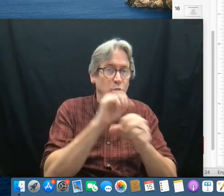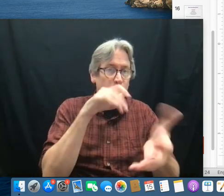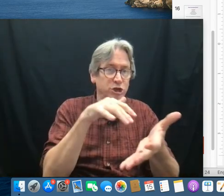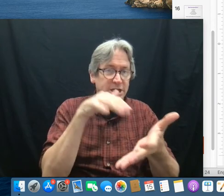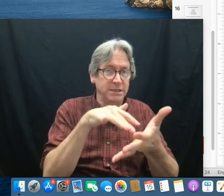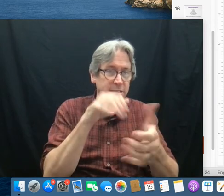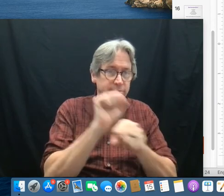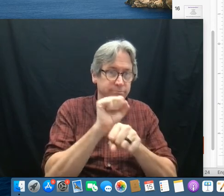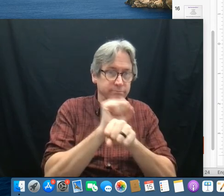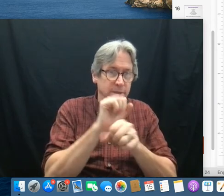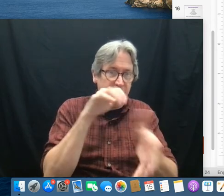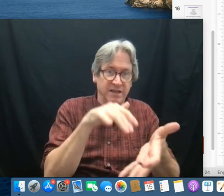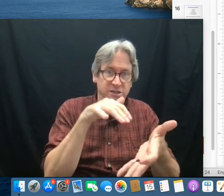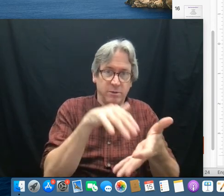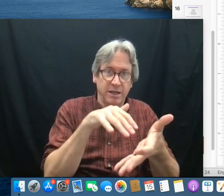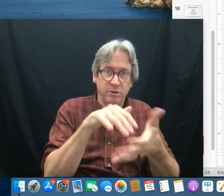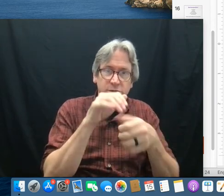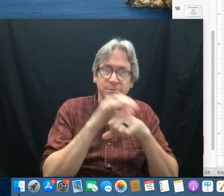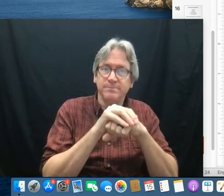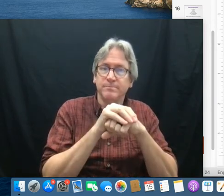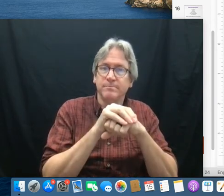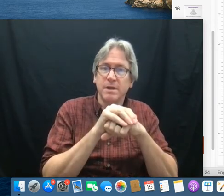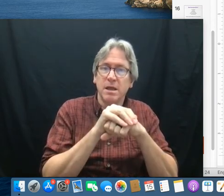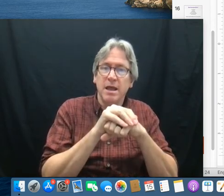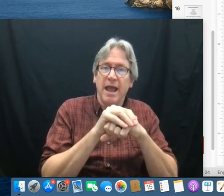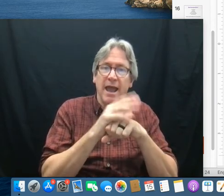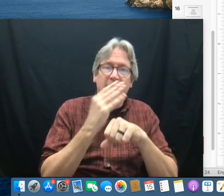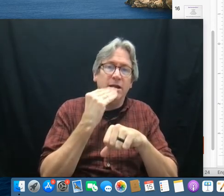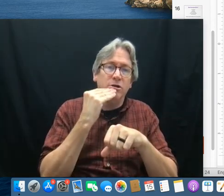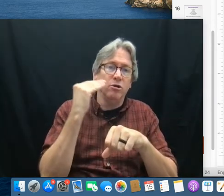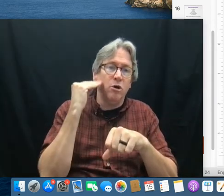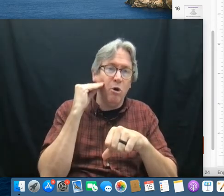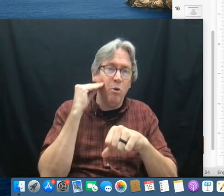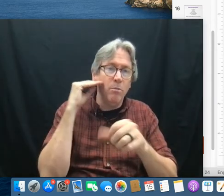American Sign Language, and then English.